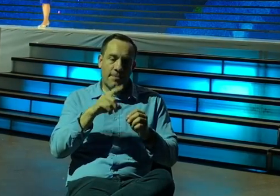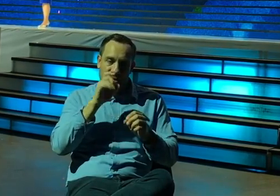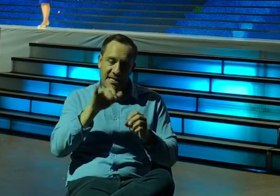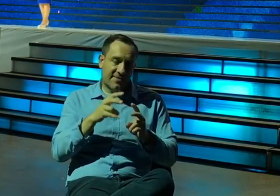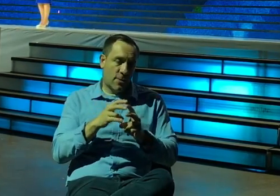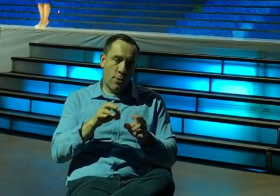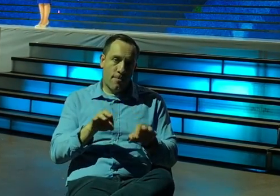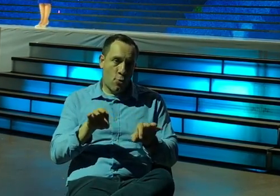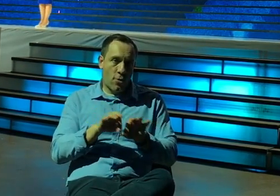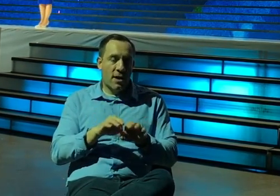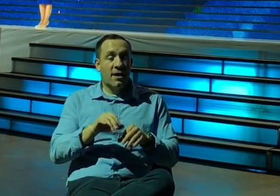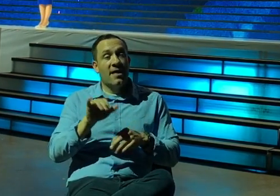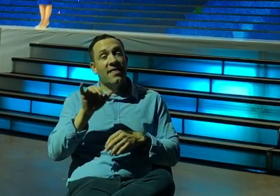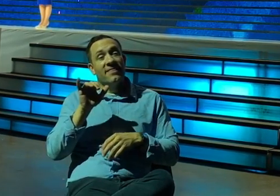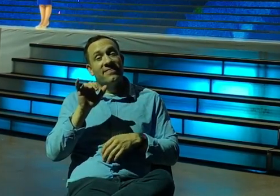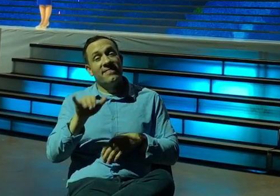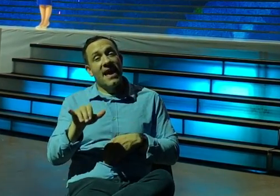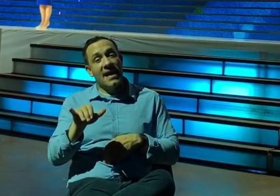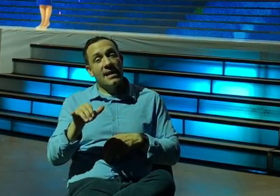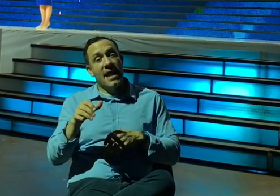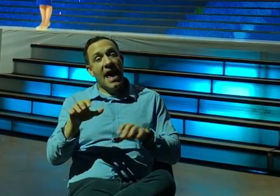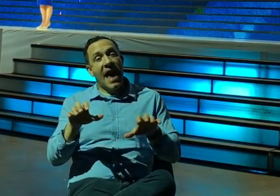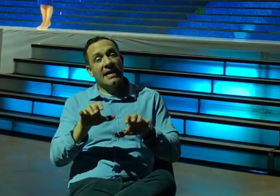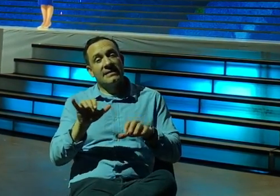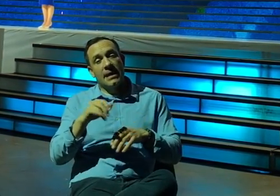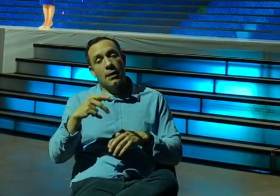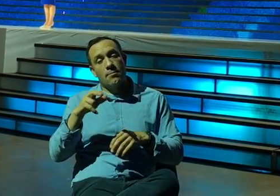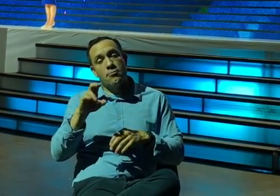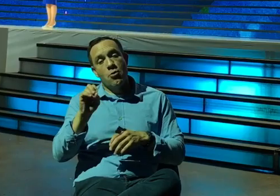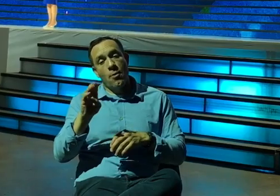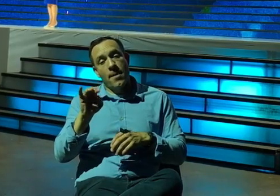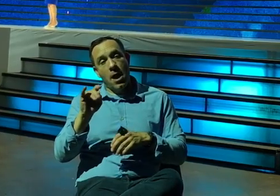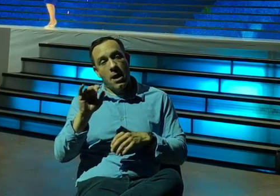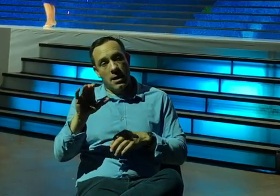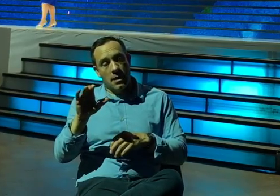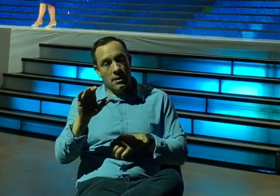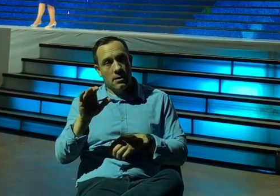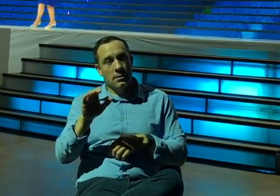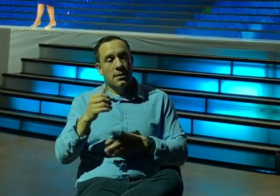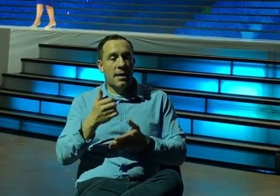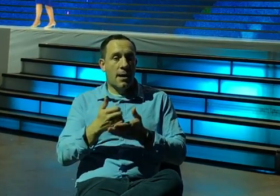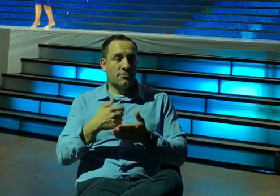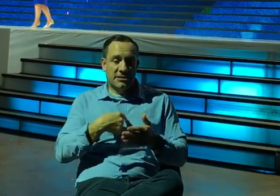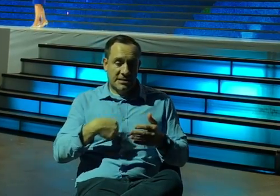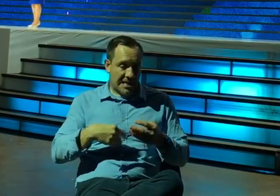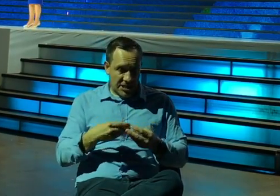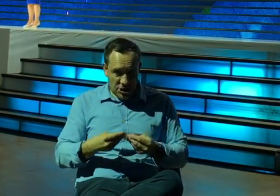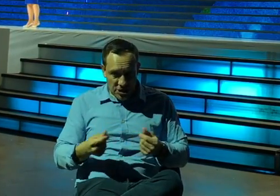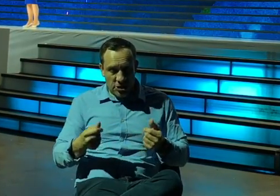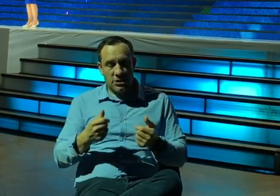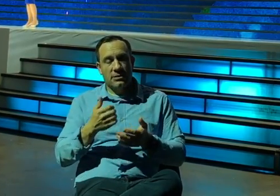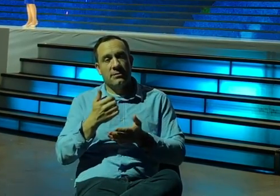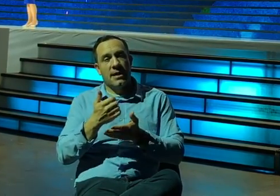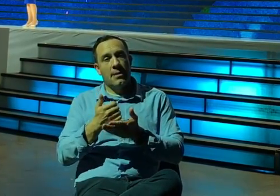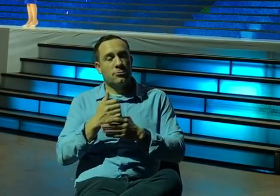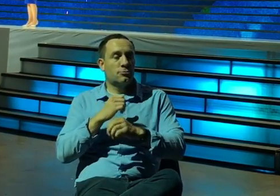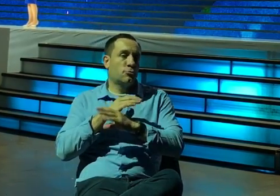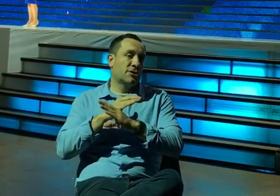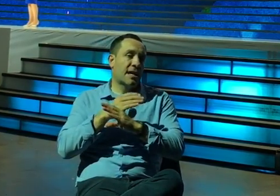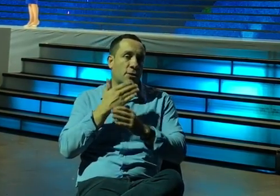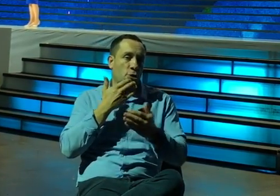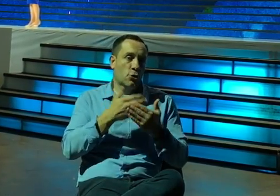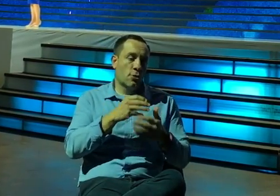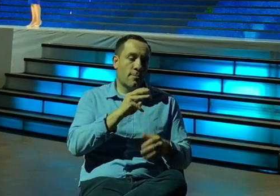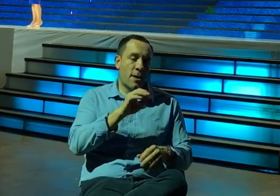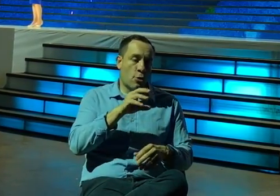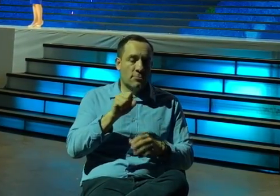that functions like a probiotic. It helps digestion and protects against bad microbes, and it restores imbalance